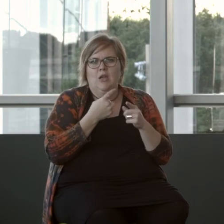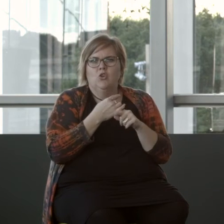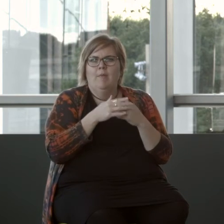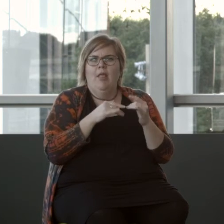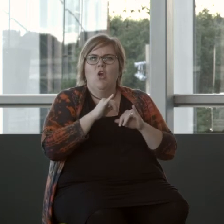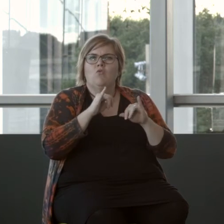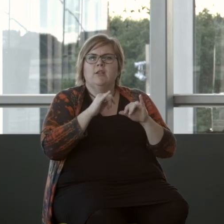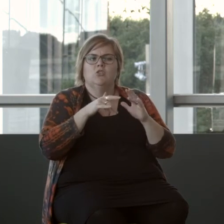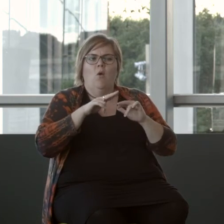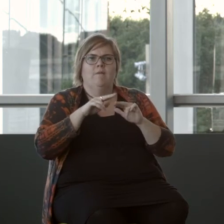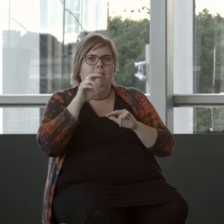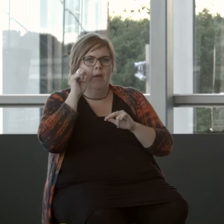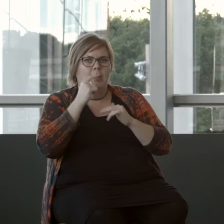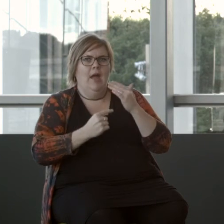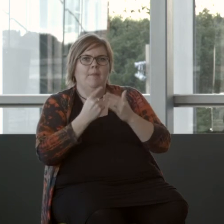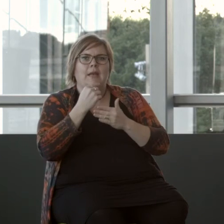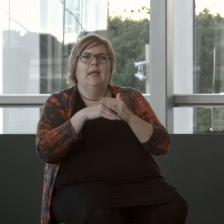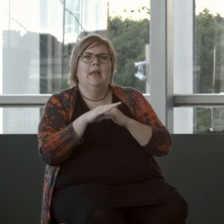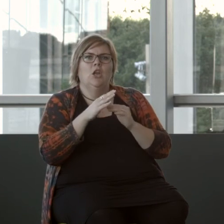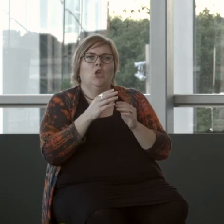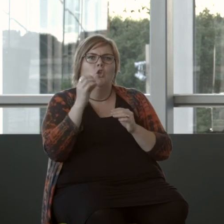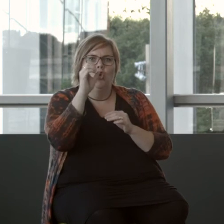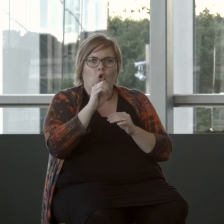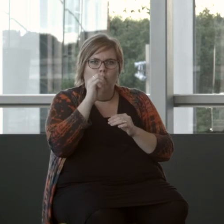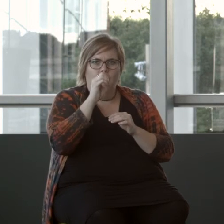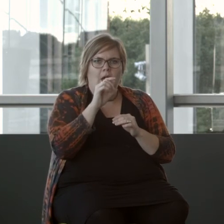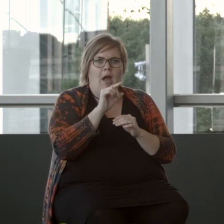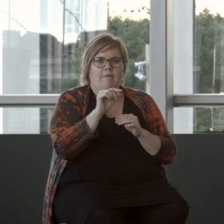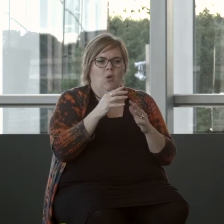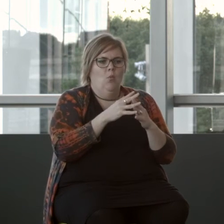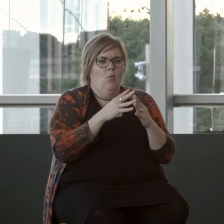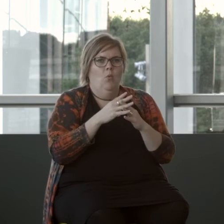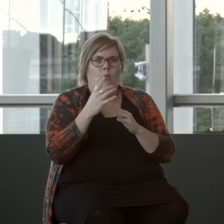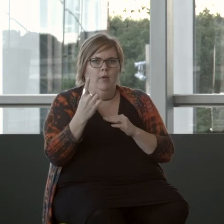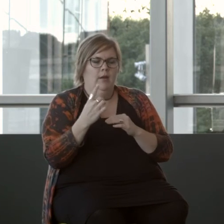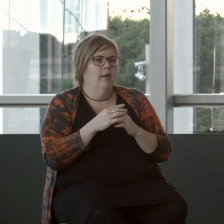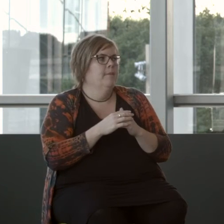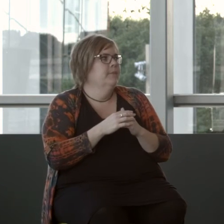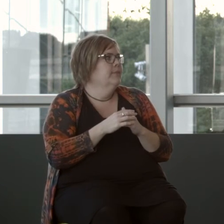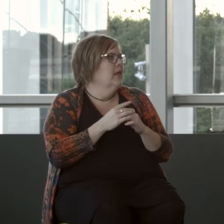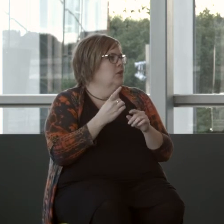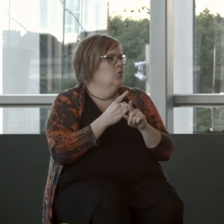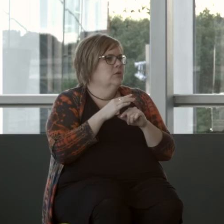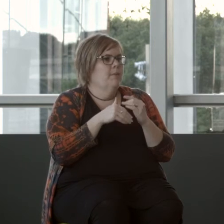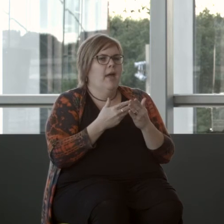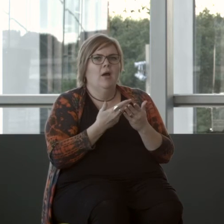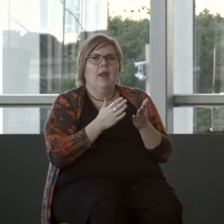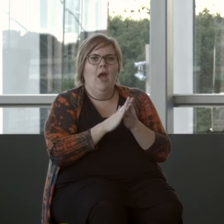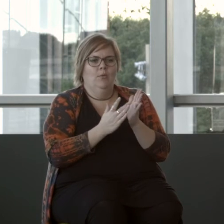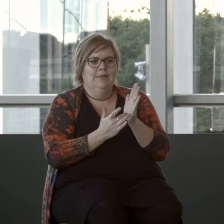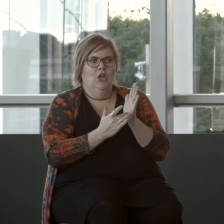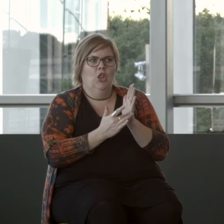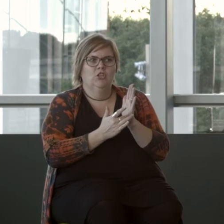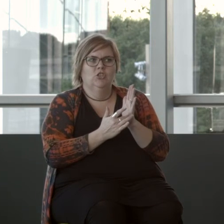a crisis of memory happening in Europe after World War I. And he talks about the incredible pace of technological